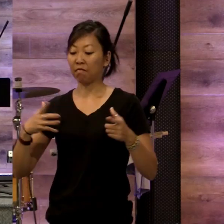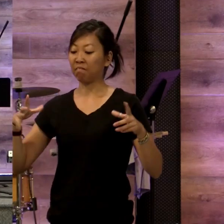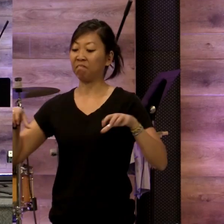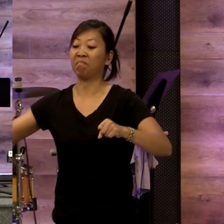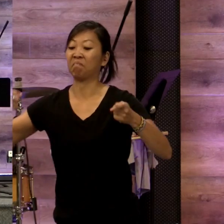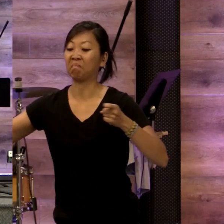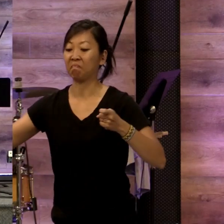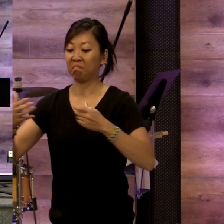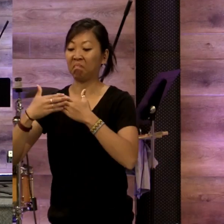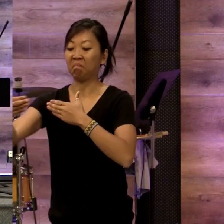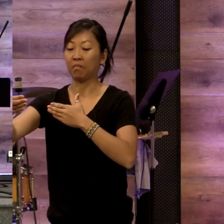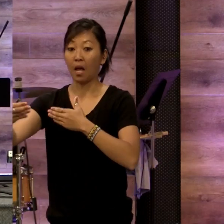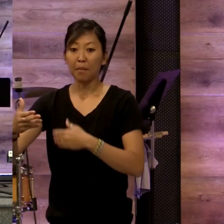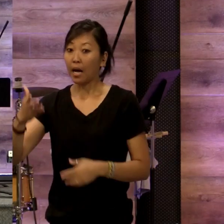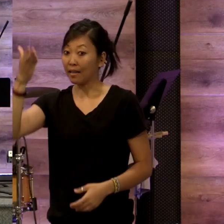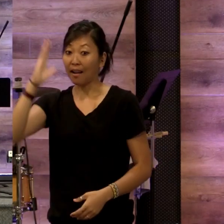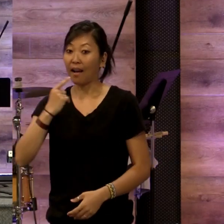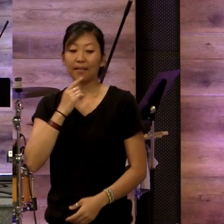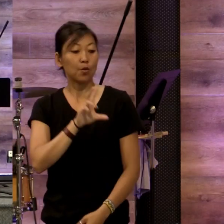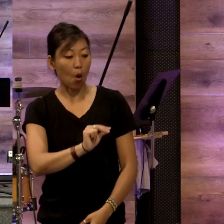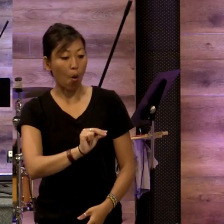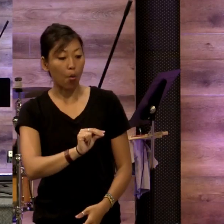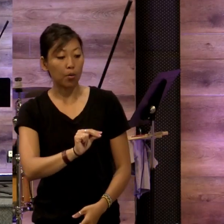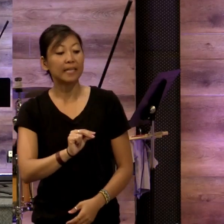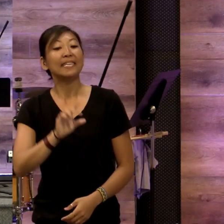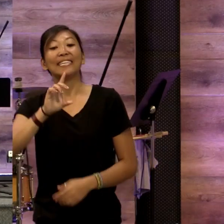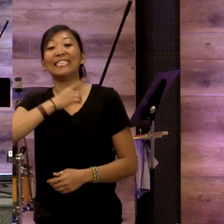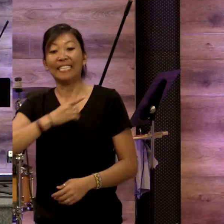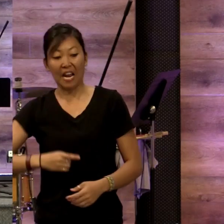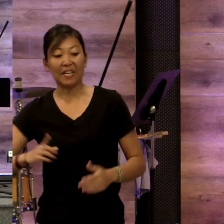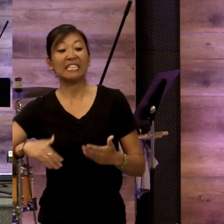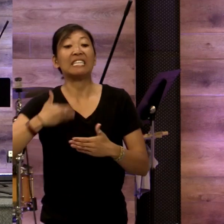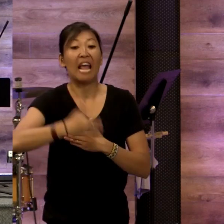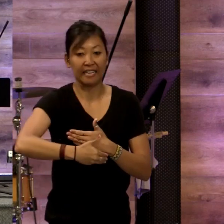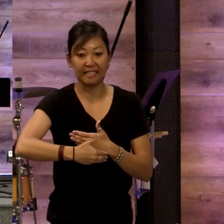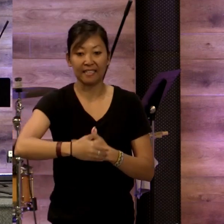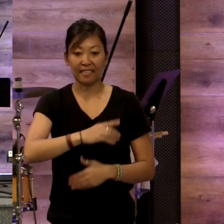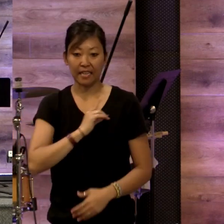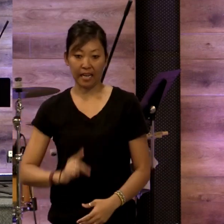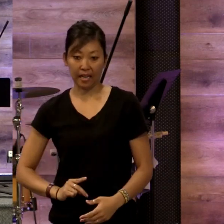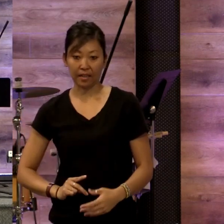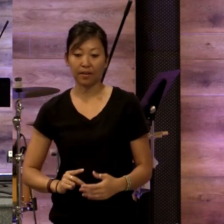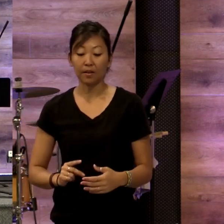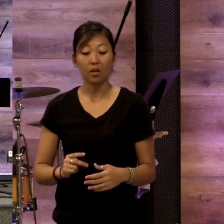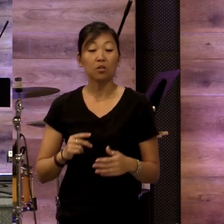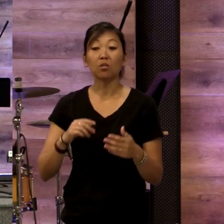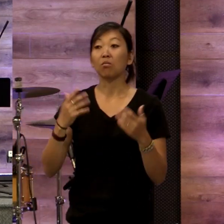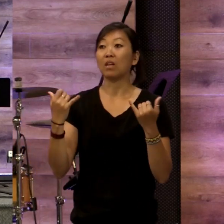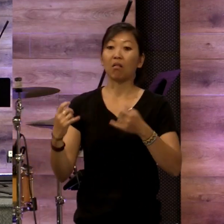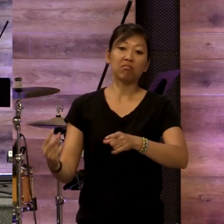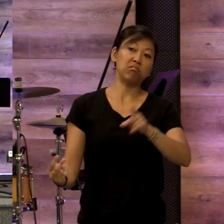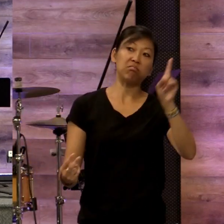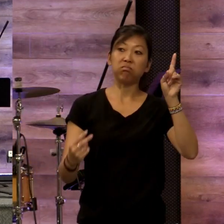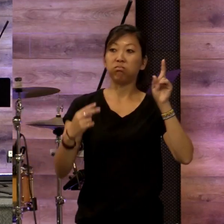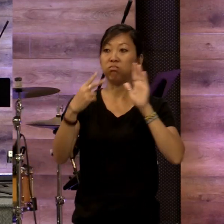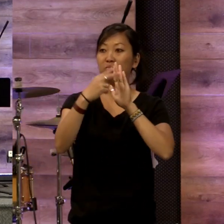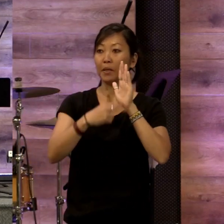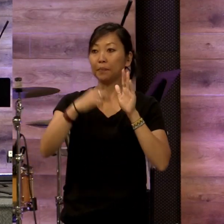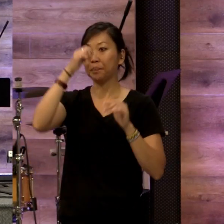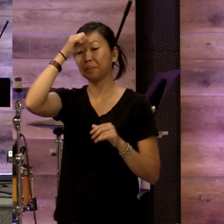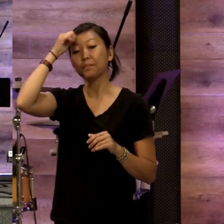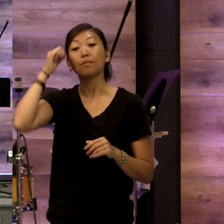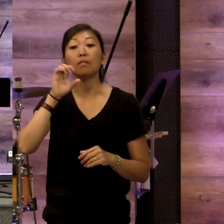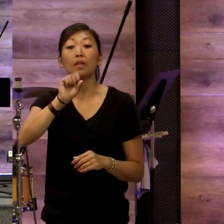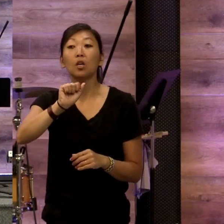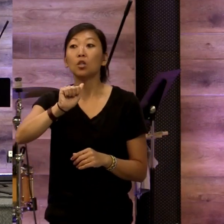the context of our story in 1 Samuel chapter 24. You can turn there now or tap there or it'll be on the screen. Saul has tried to